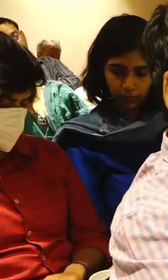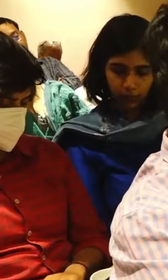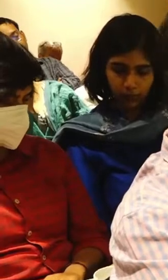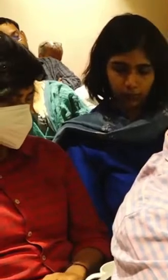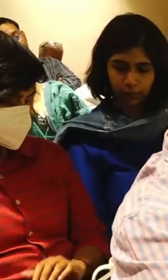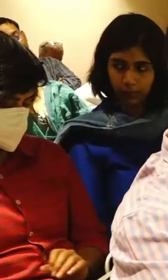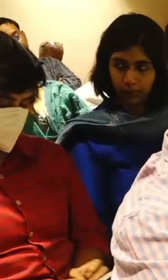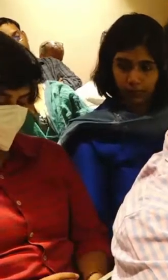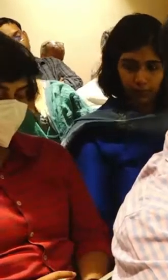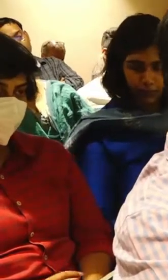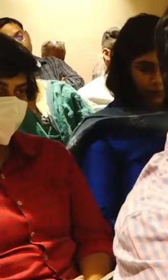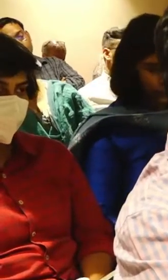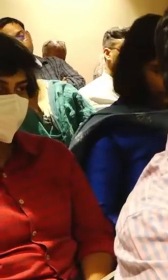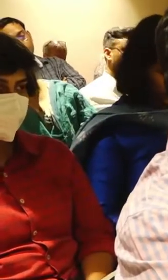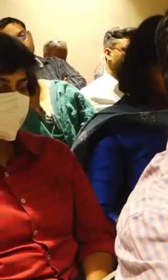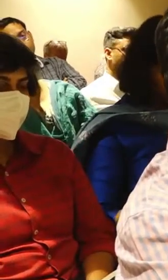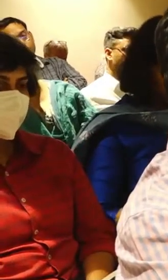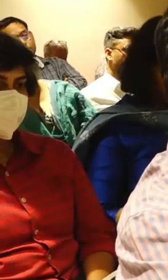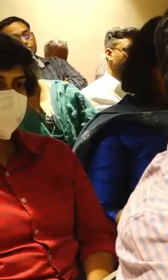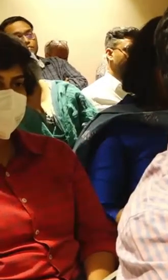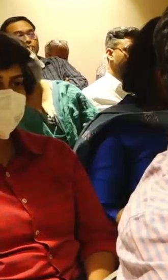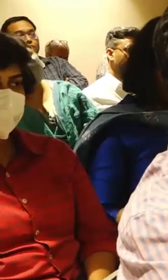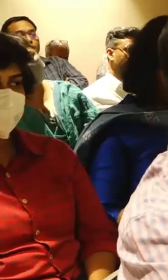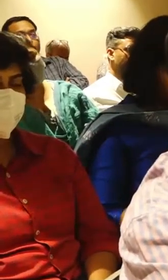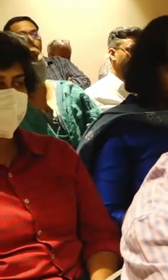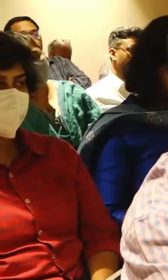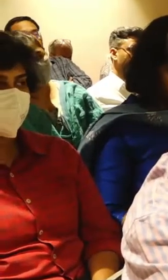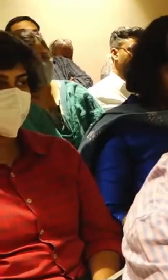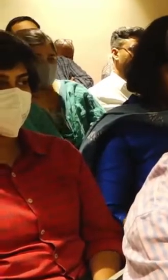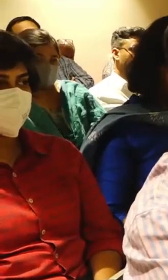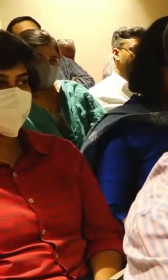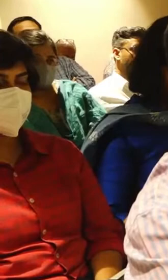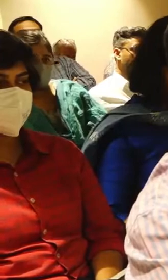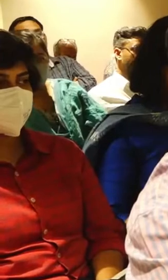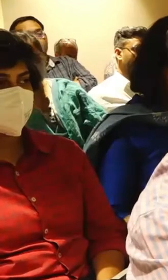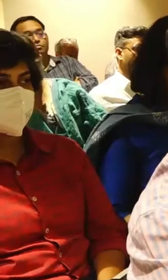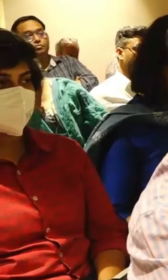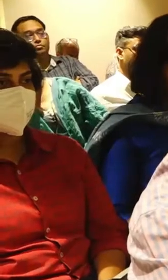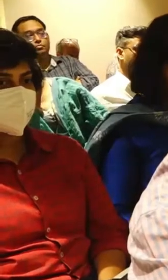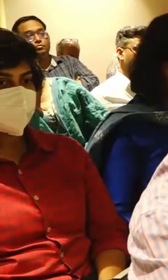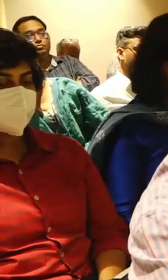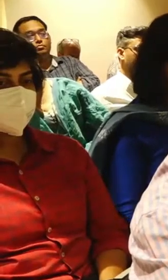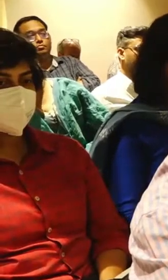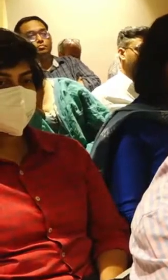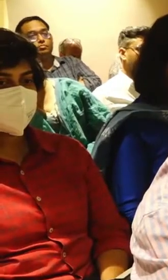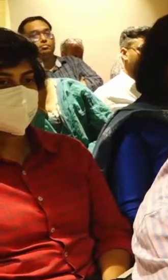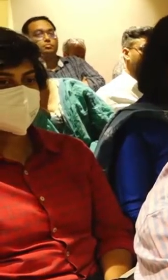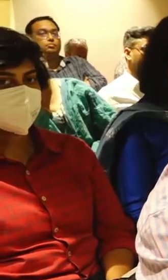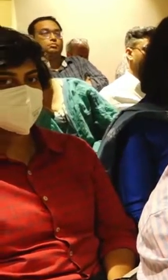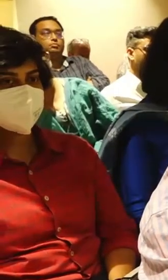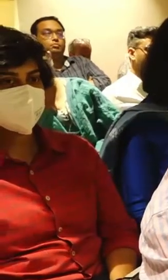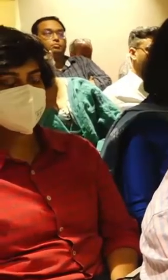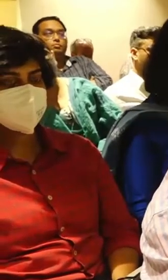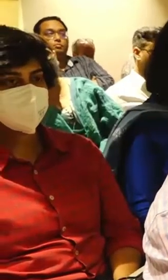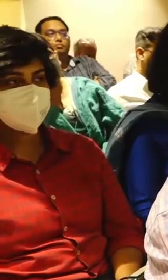so whether it be reasonable things such as the right to emergency health care, or perhaps like in that Ramlila Maidan case,